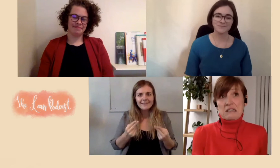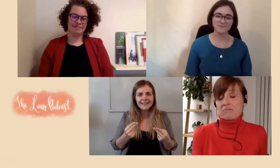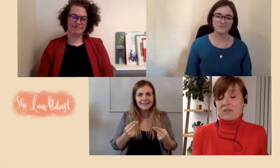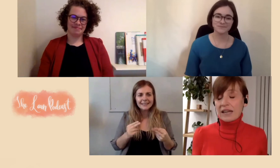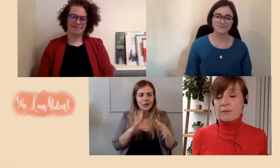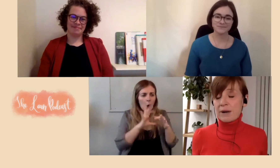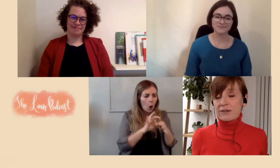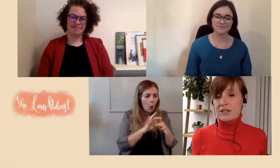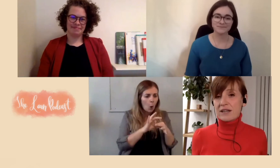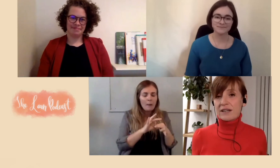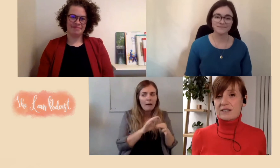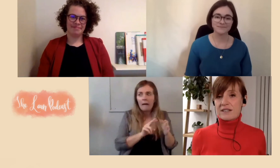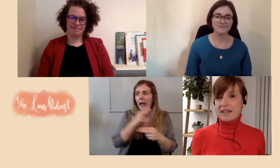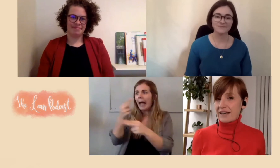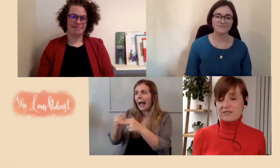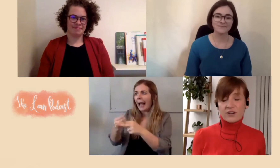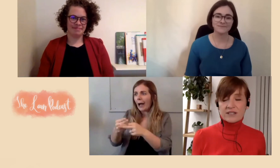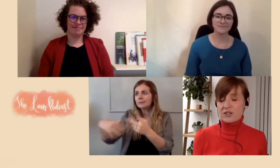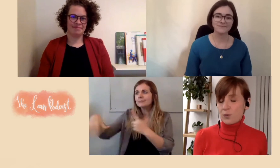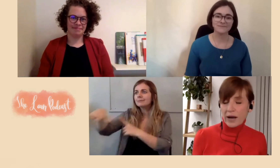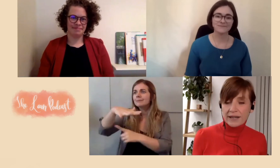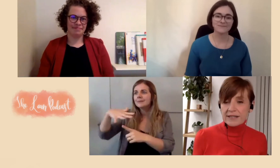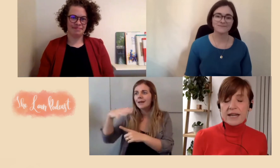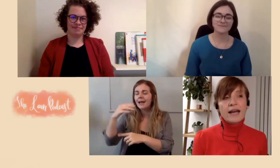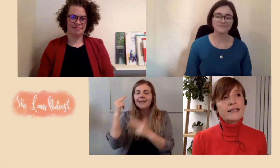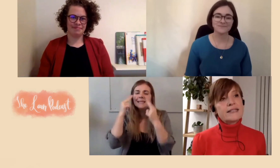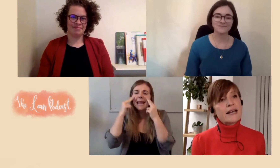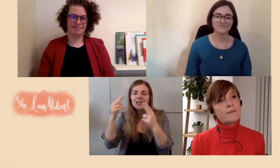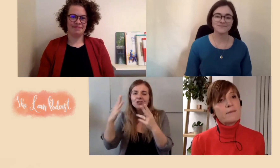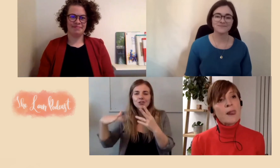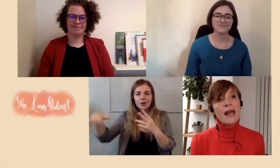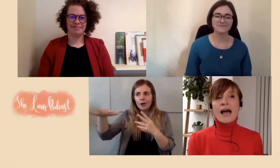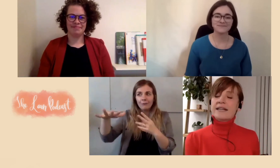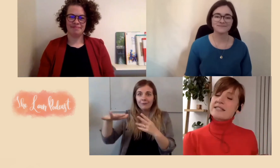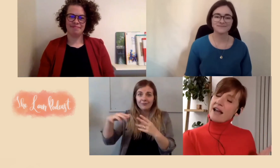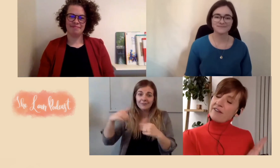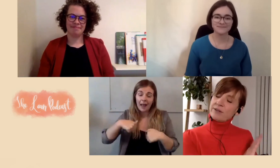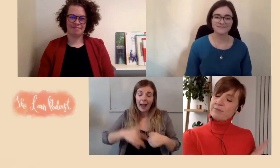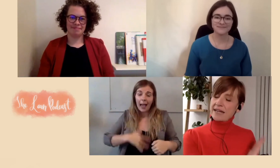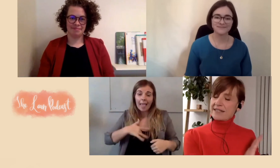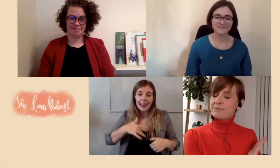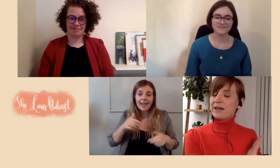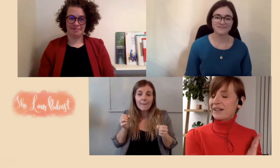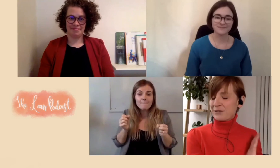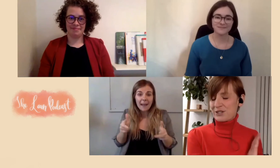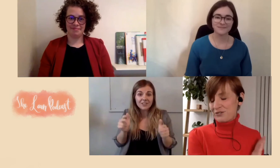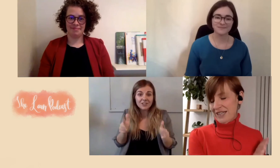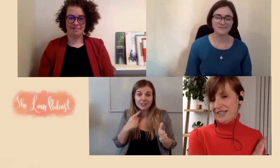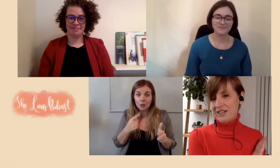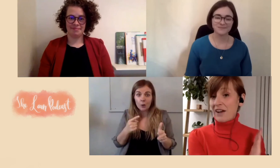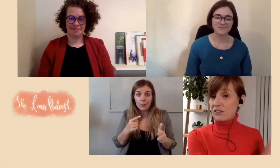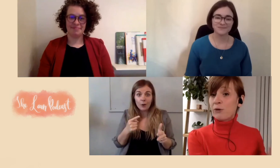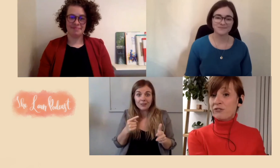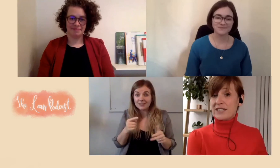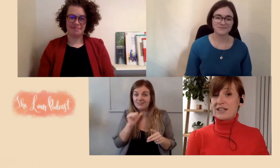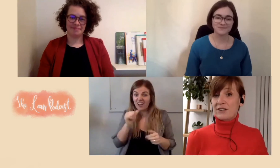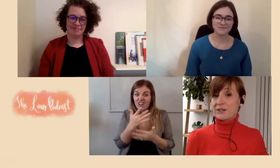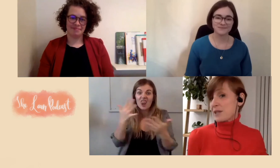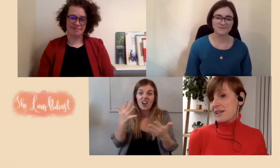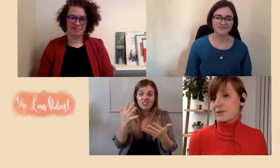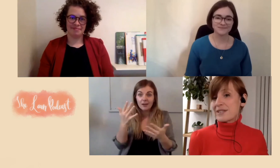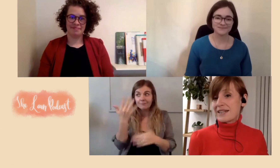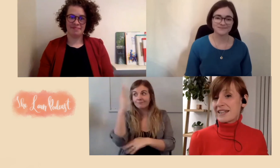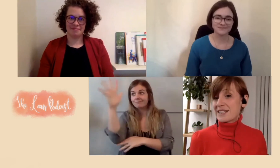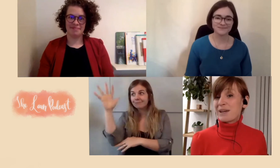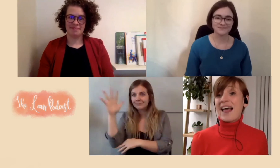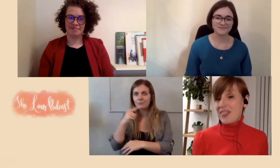but I found quite a lot that I didn't even know existed, and I lived here for over 30 years. And that made so much difference to me. It